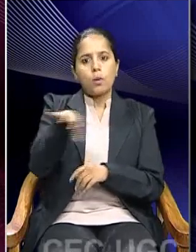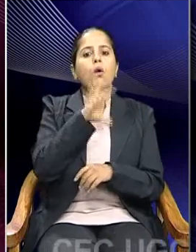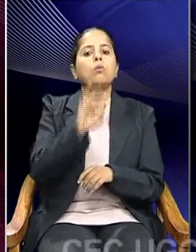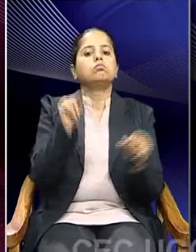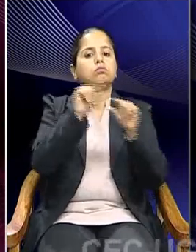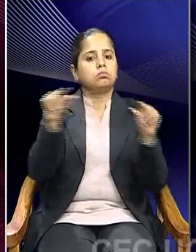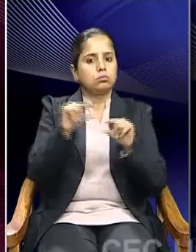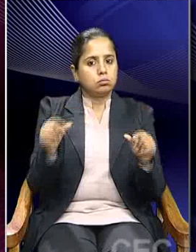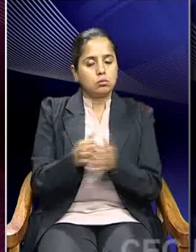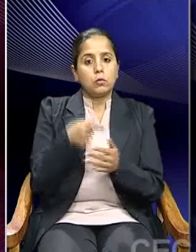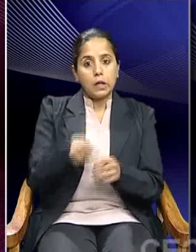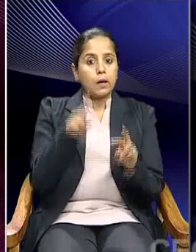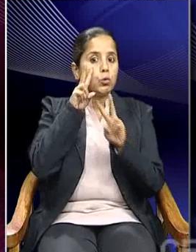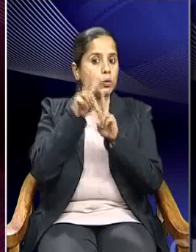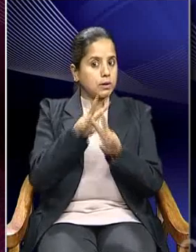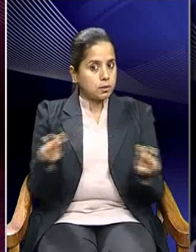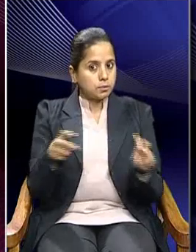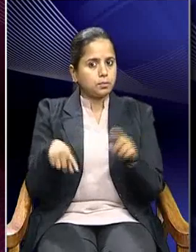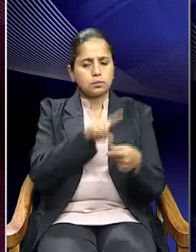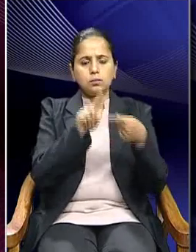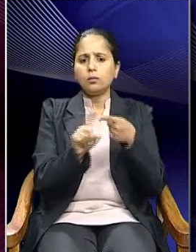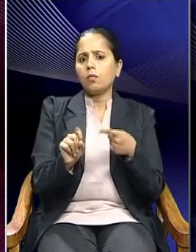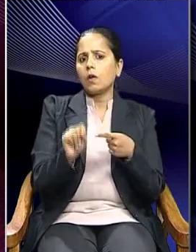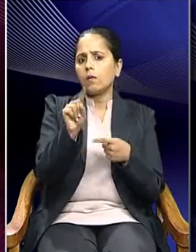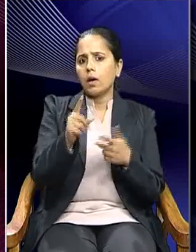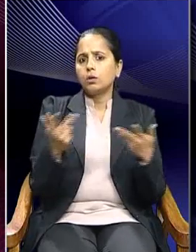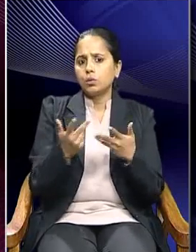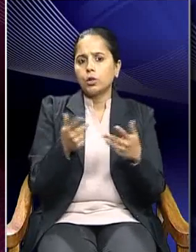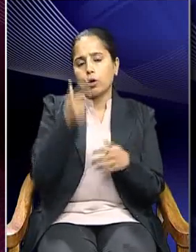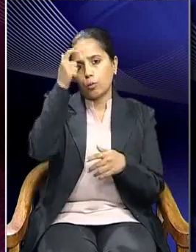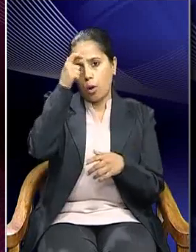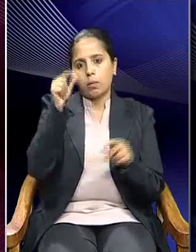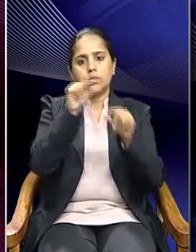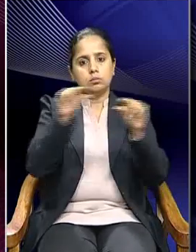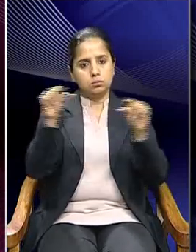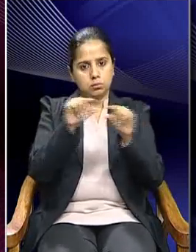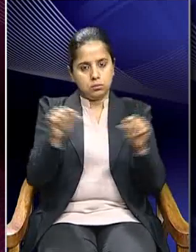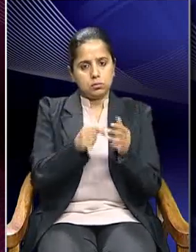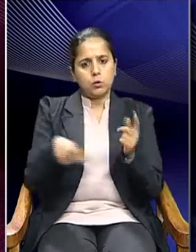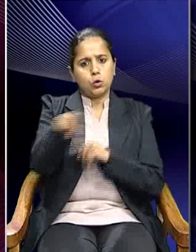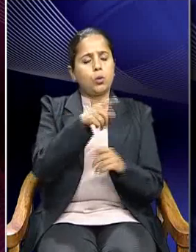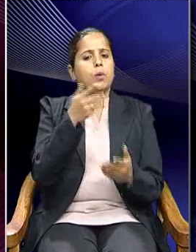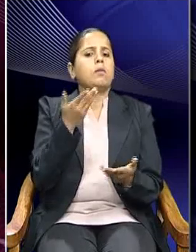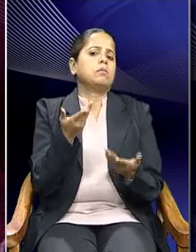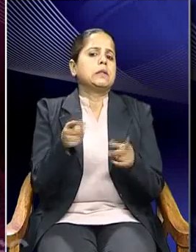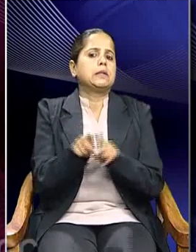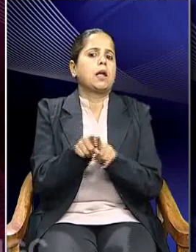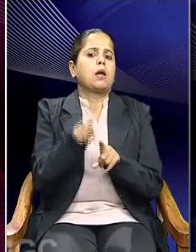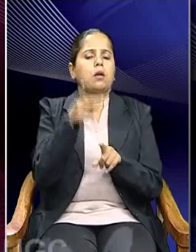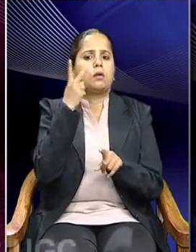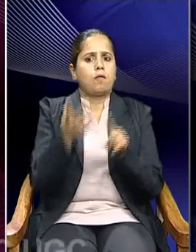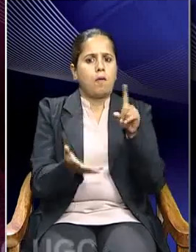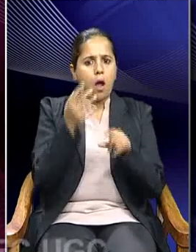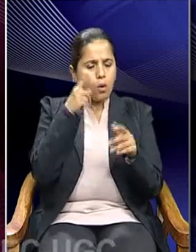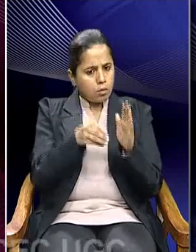statement. So in research, the first thing is problem statement. So you kind of arrive at